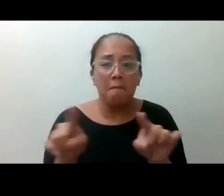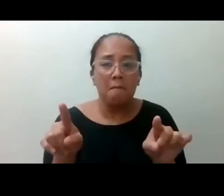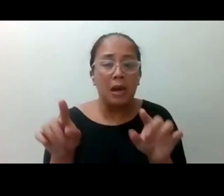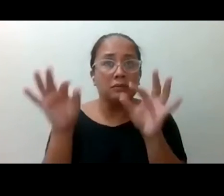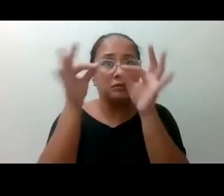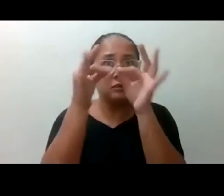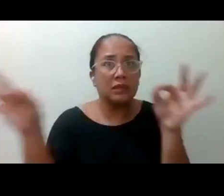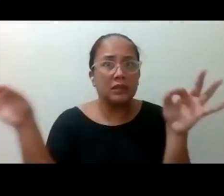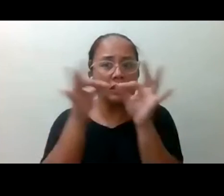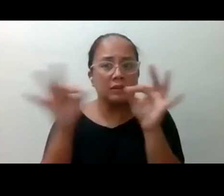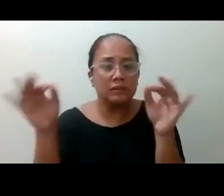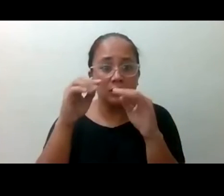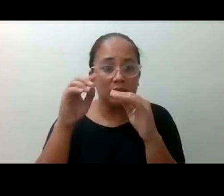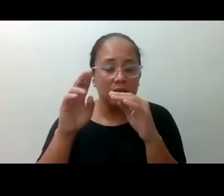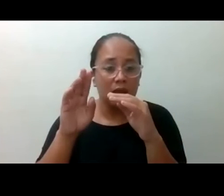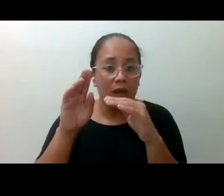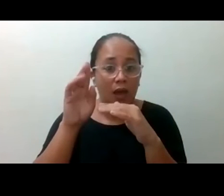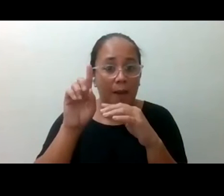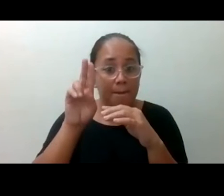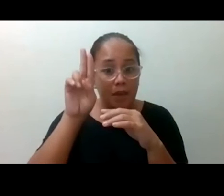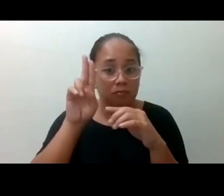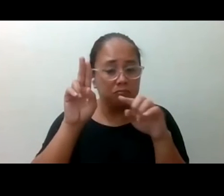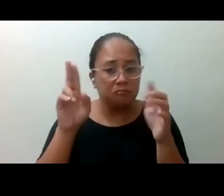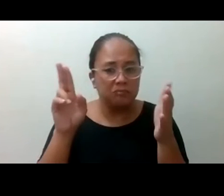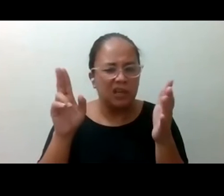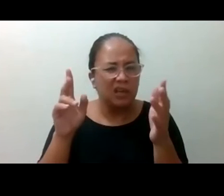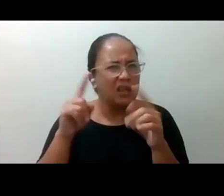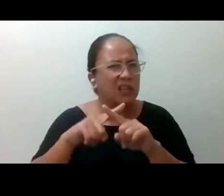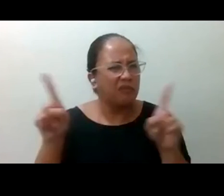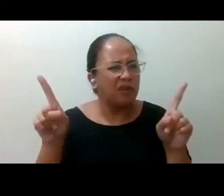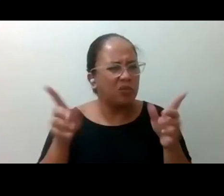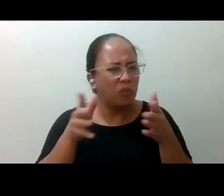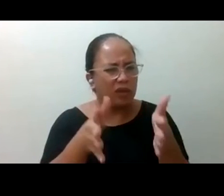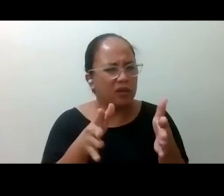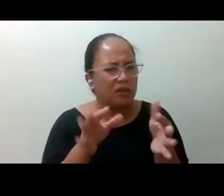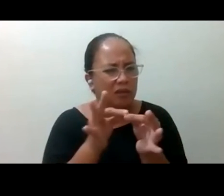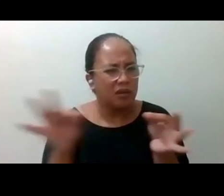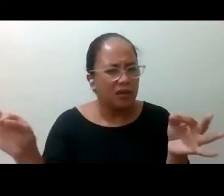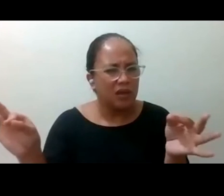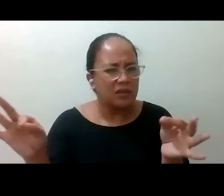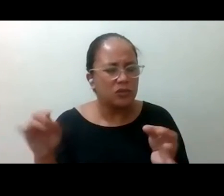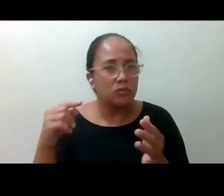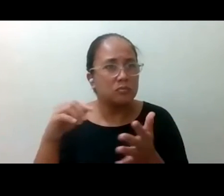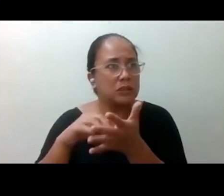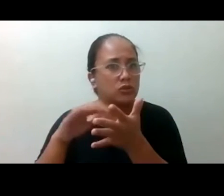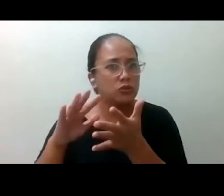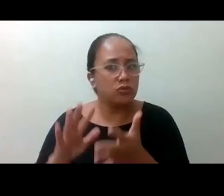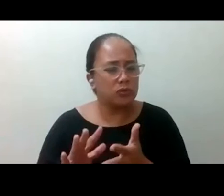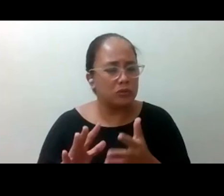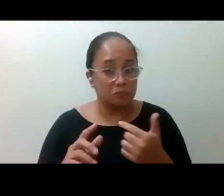the sentences above, I analyzed it differently, or the students and I analyzed it